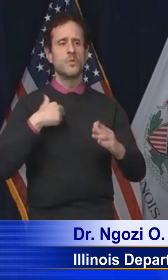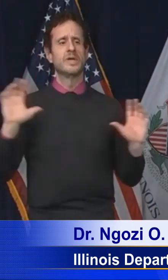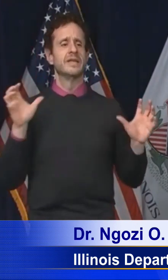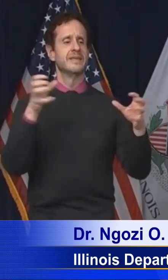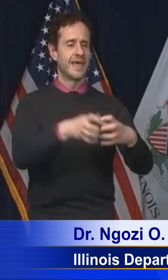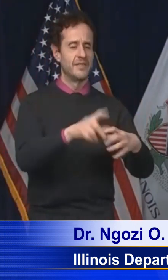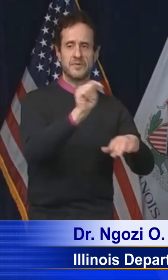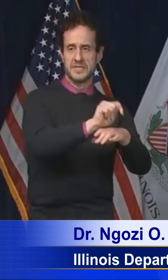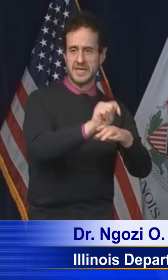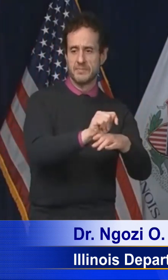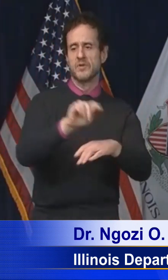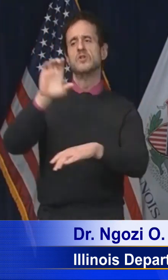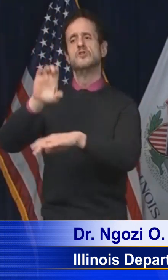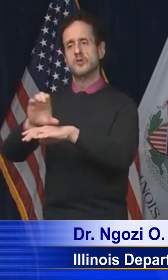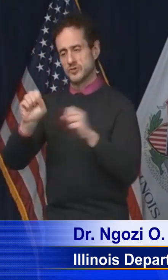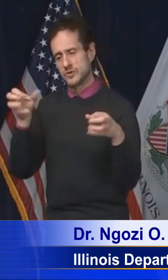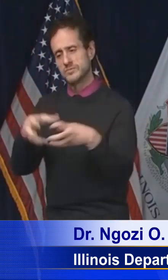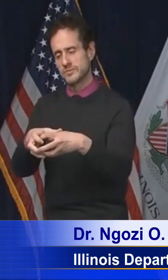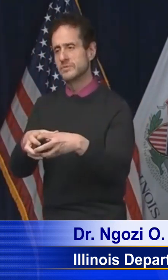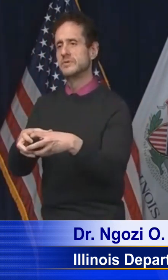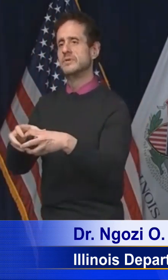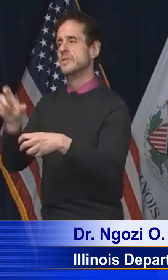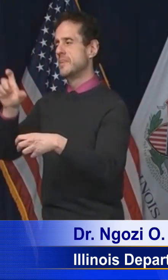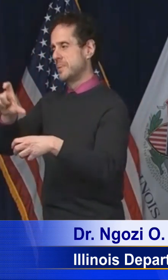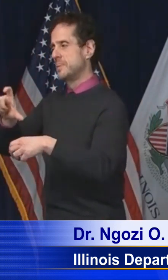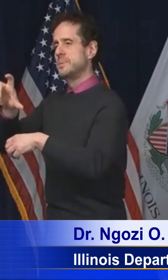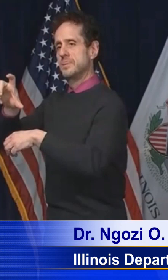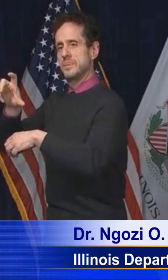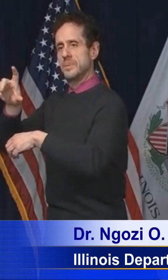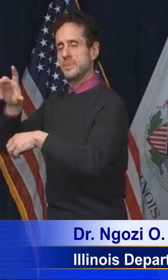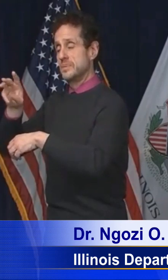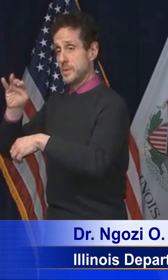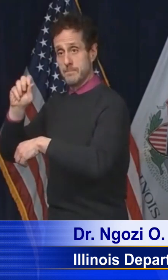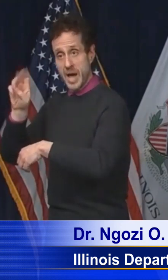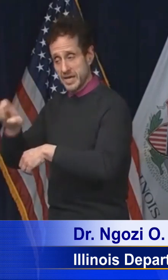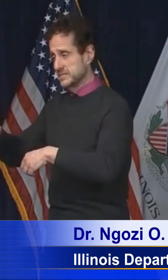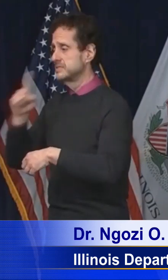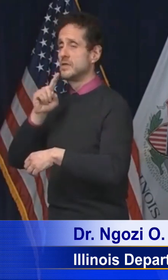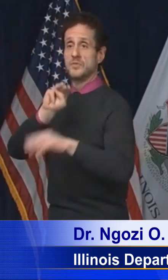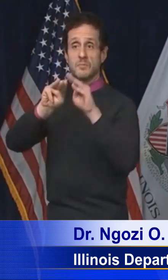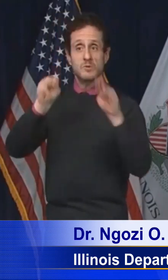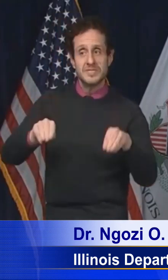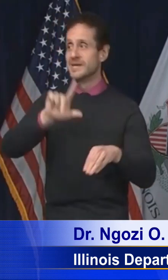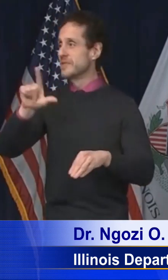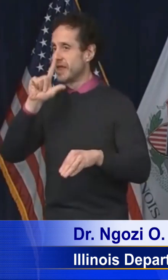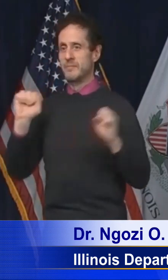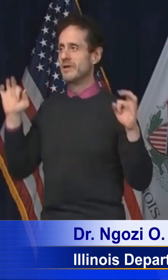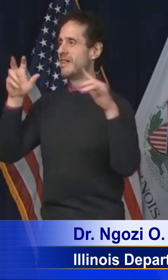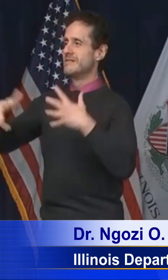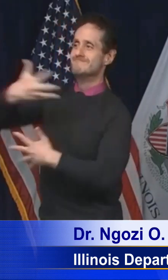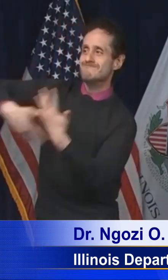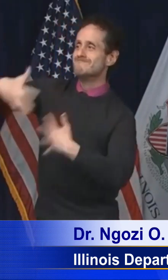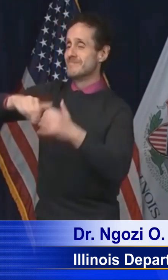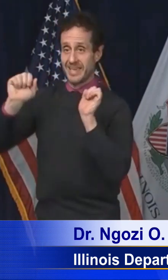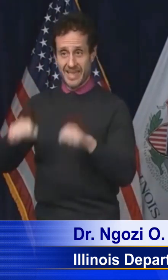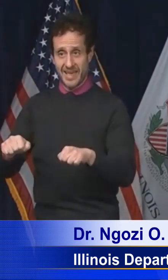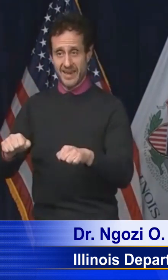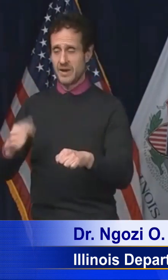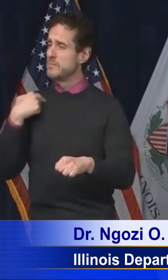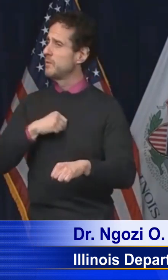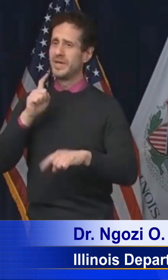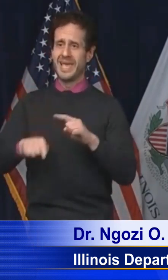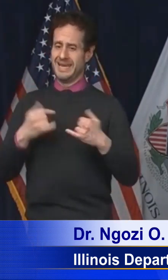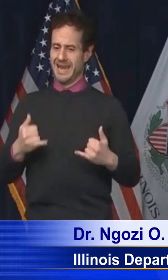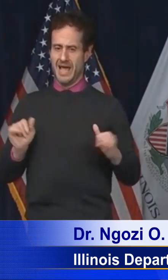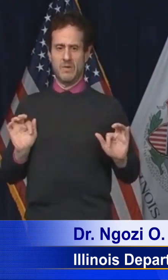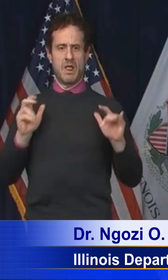the synagogue, the church, the museum, the library, all of these places that we love. We must not continue putting people